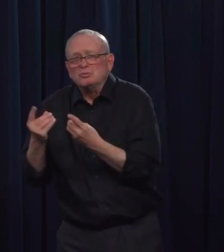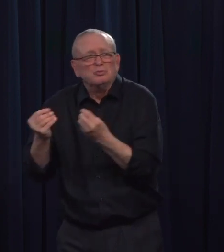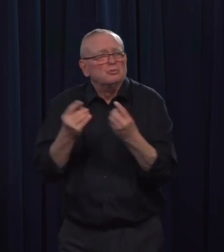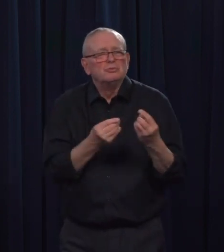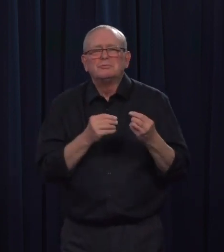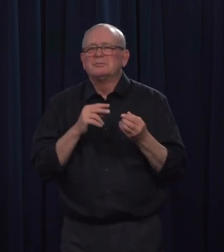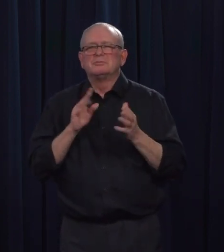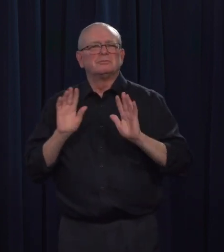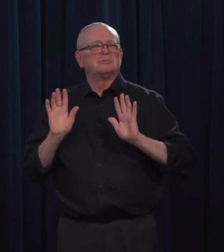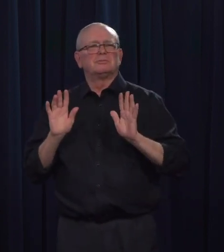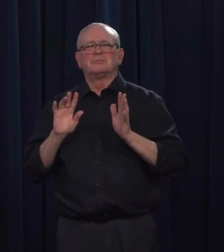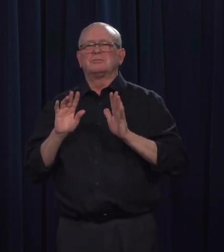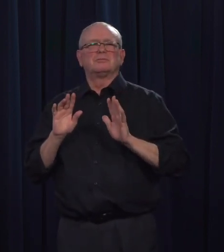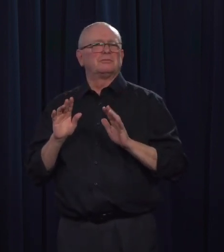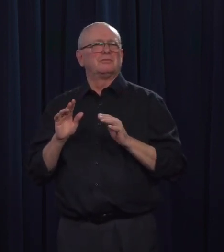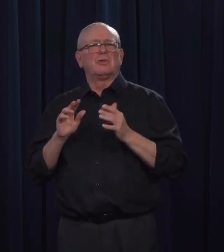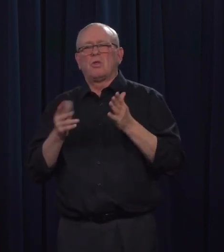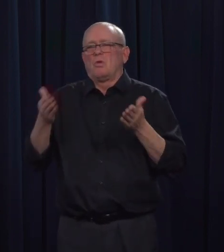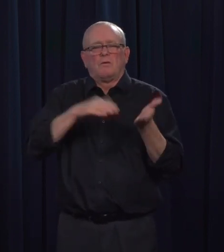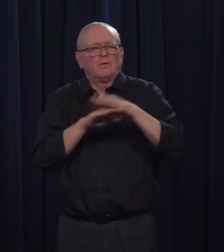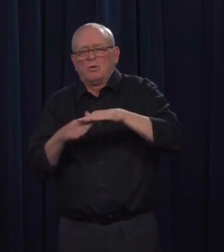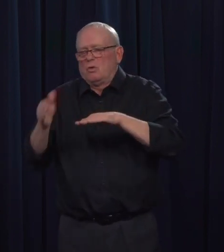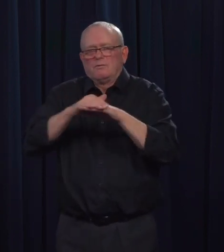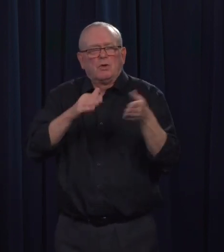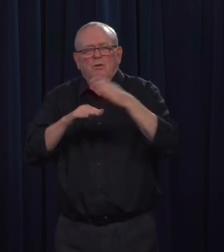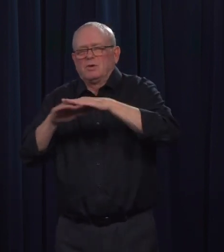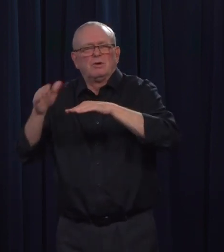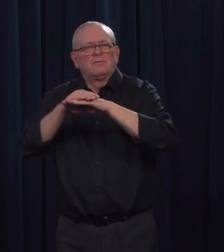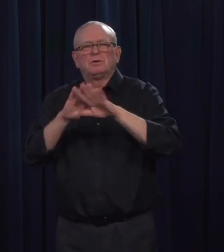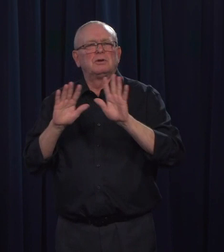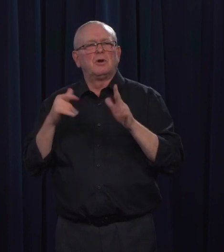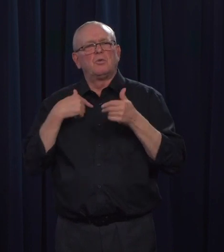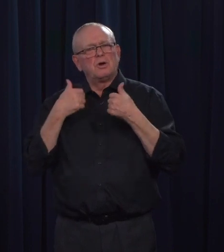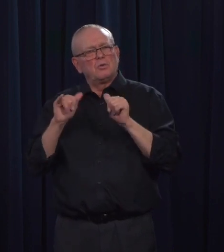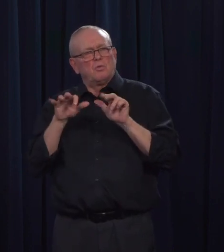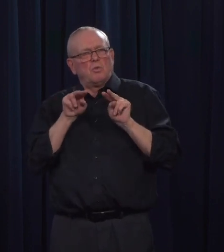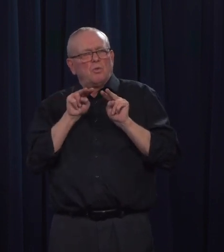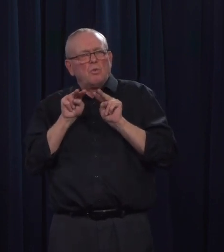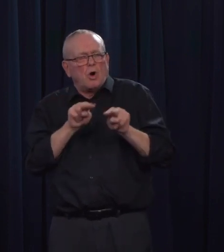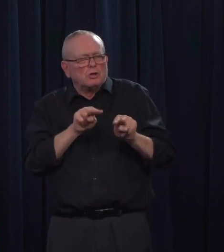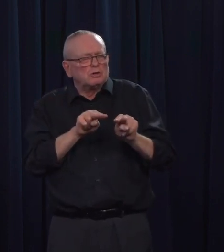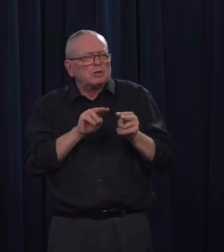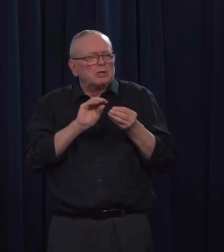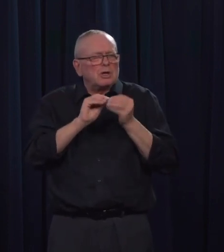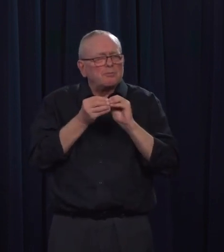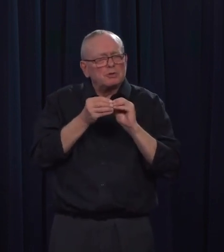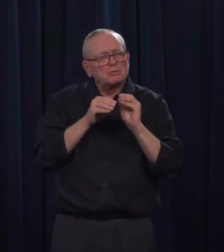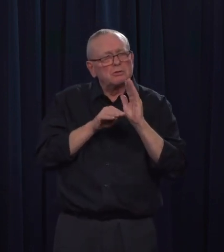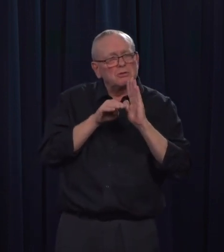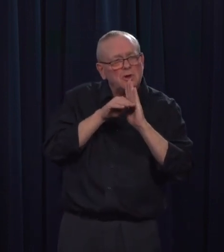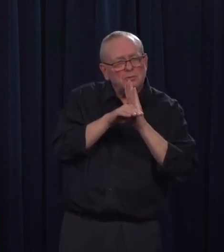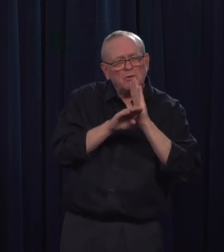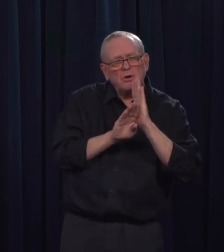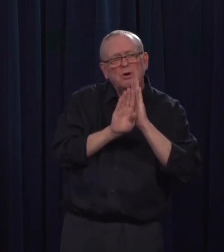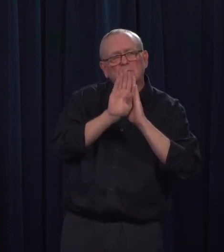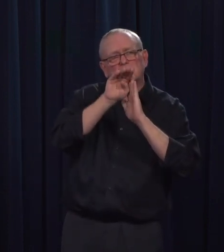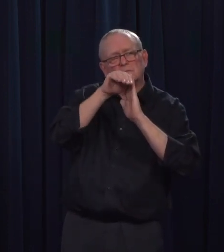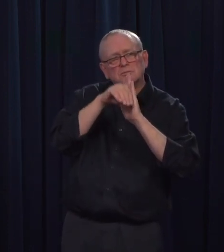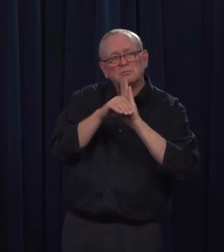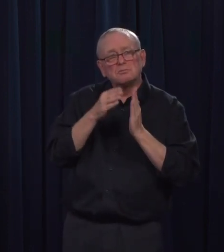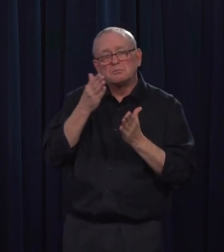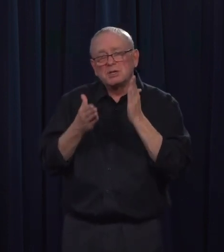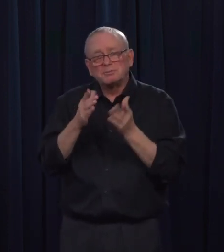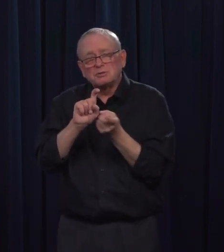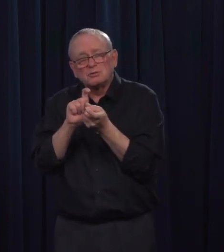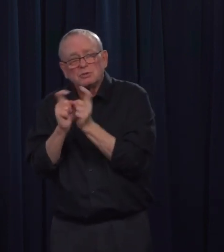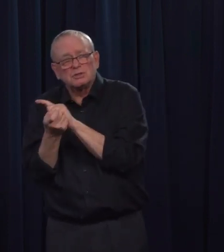impact. And we'll just be watching very closely what our numbers are to make sure that we're doing the right thing, and as always,